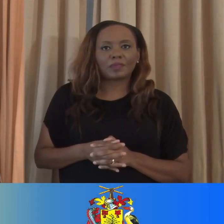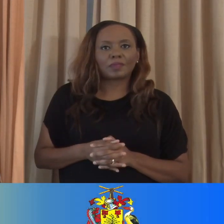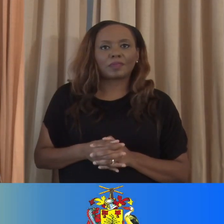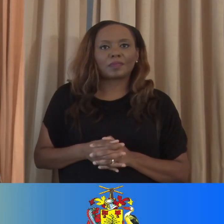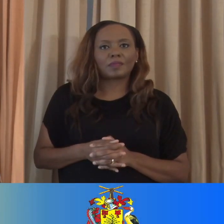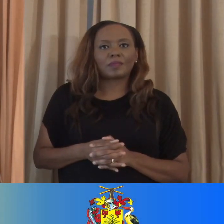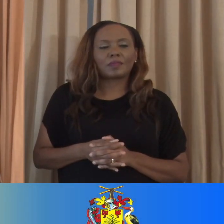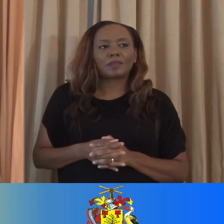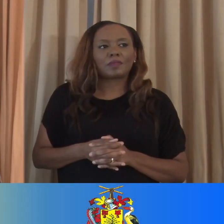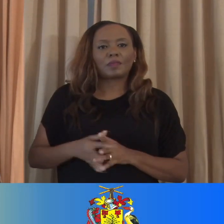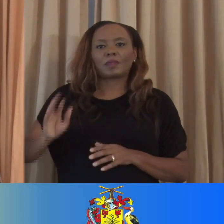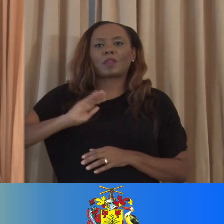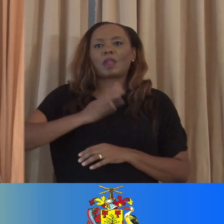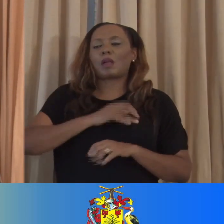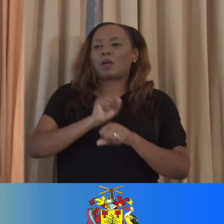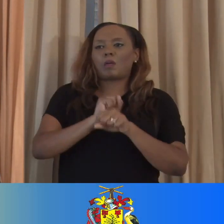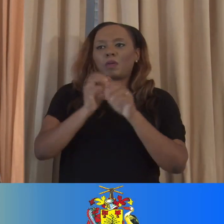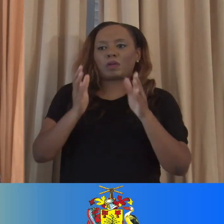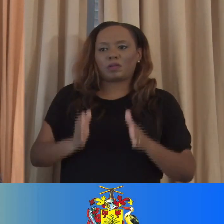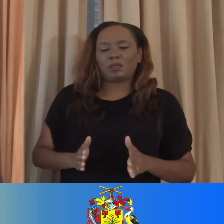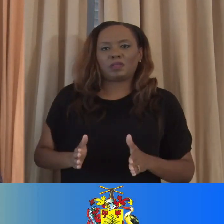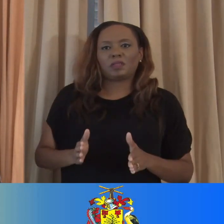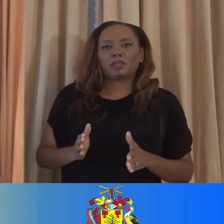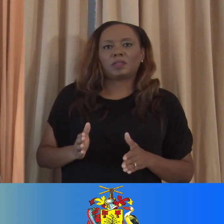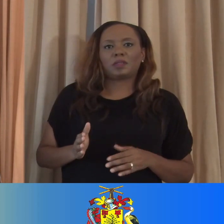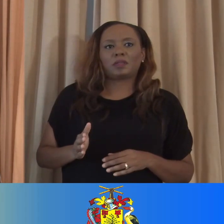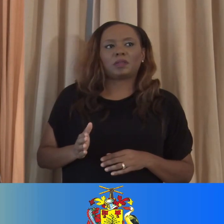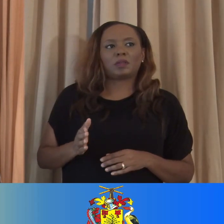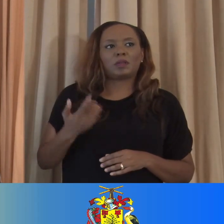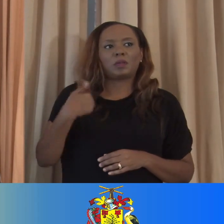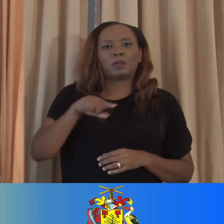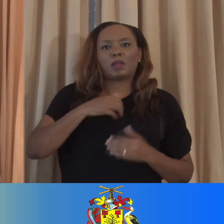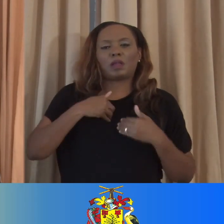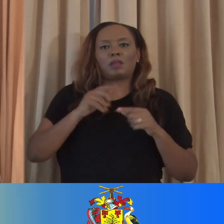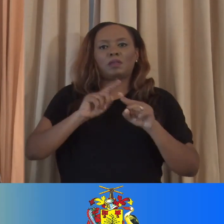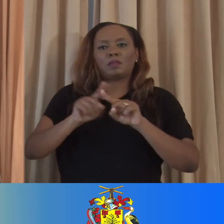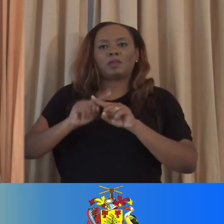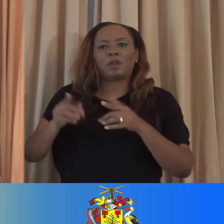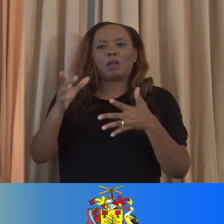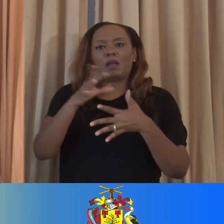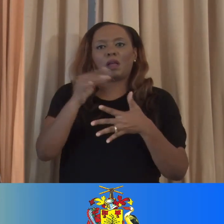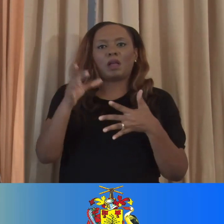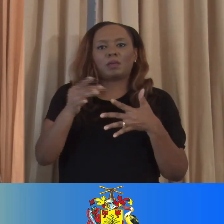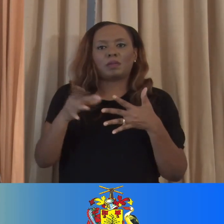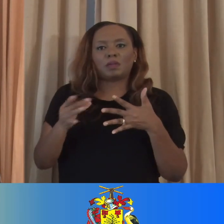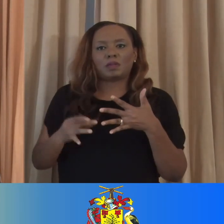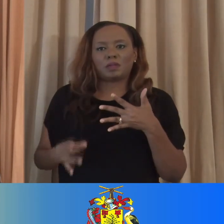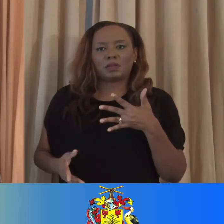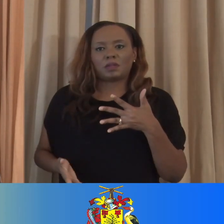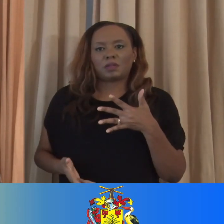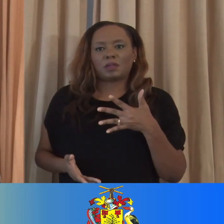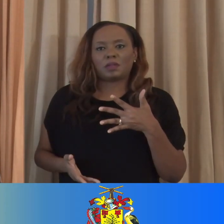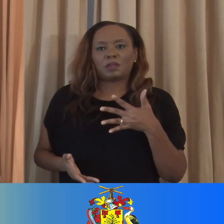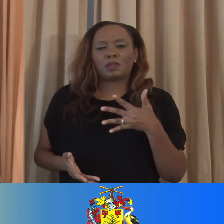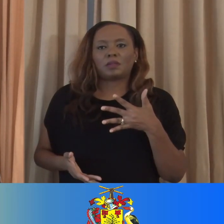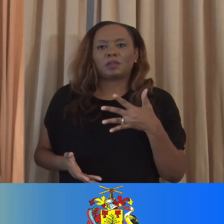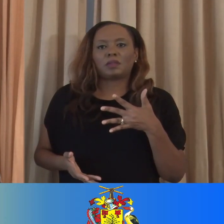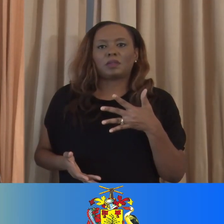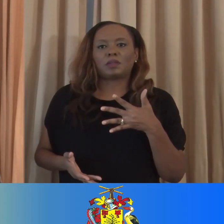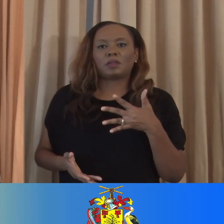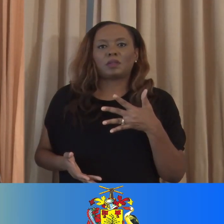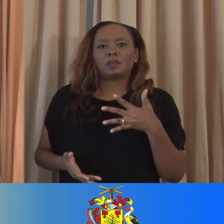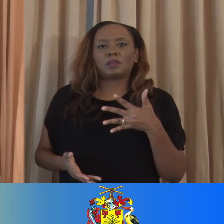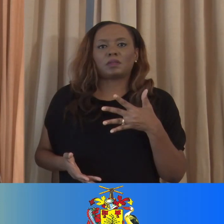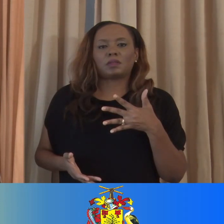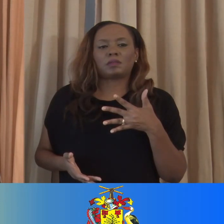for our workers, is that we are looking at several options to ensure that there's little